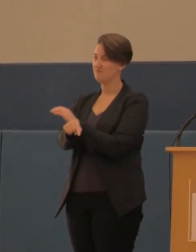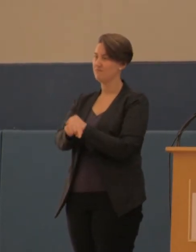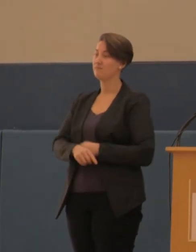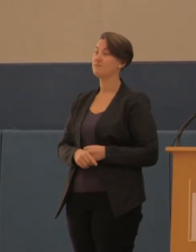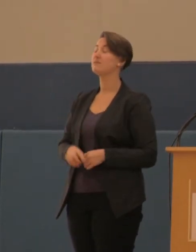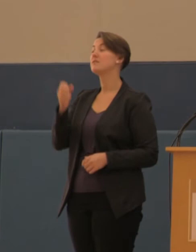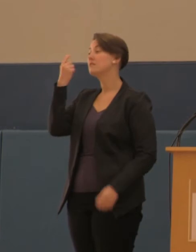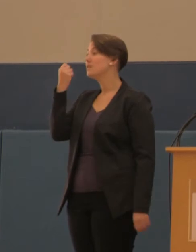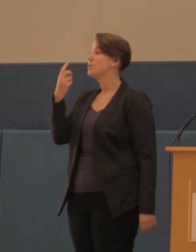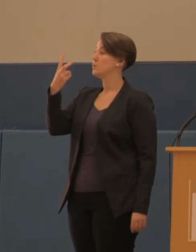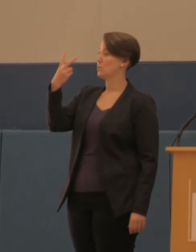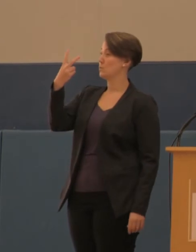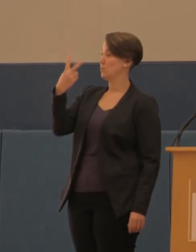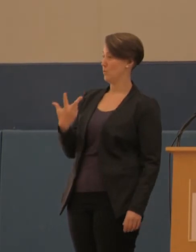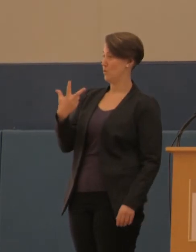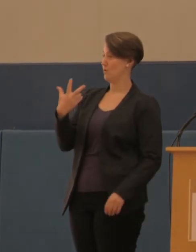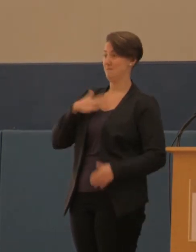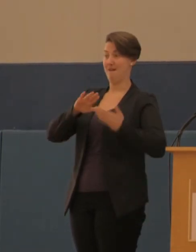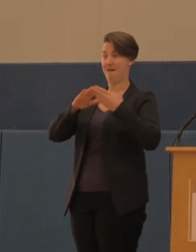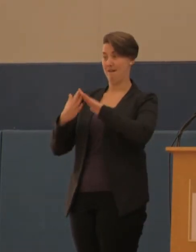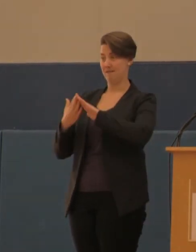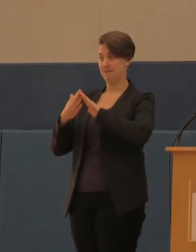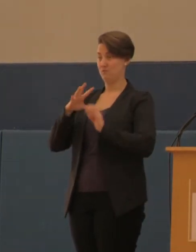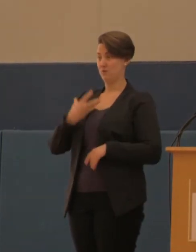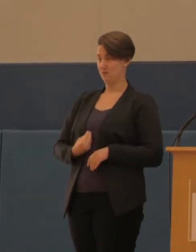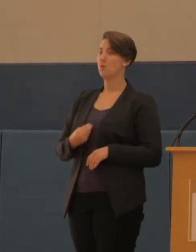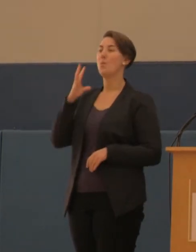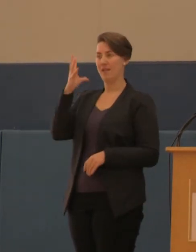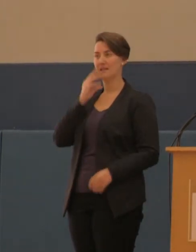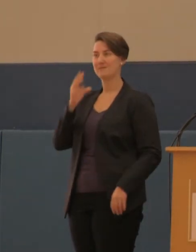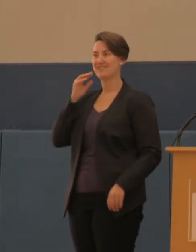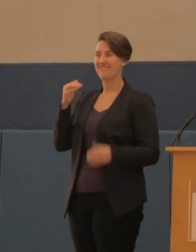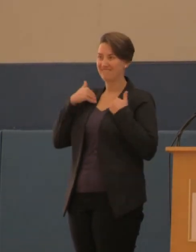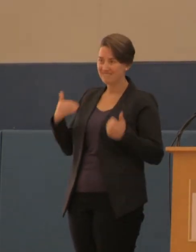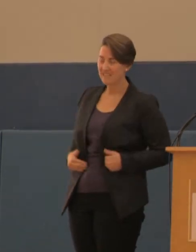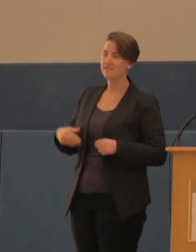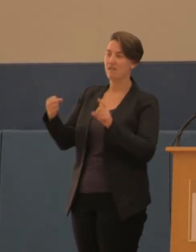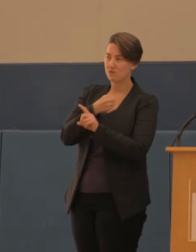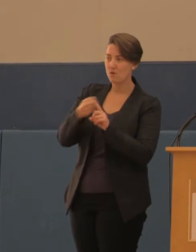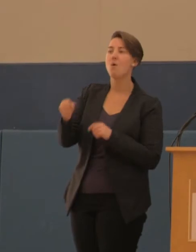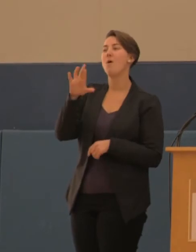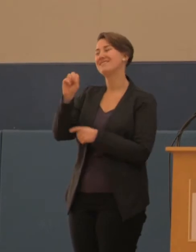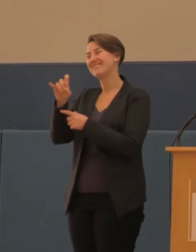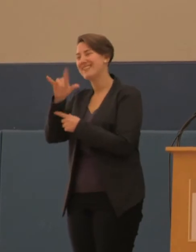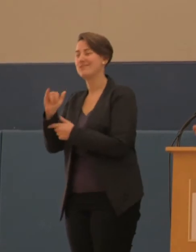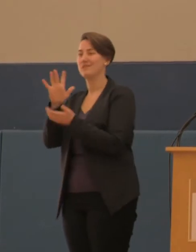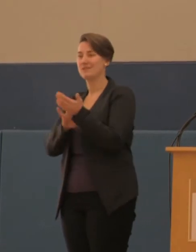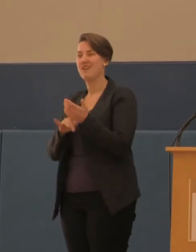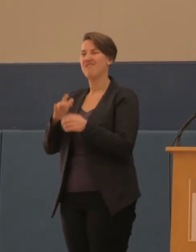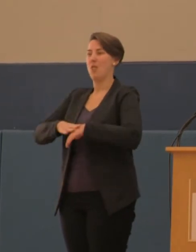Two-thirds of my people will be either physically or sexually assaulted at least once in their